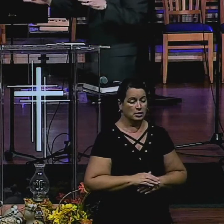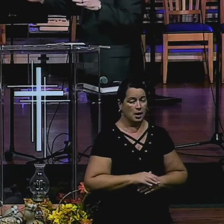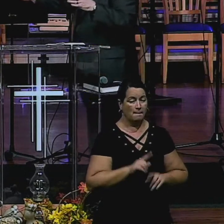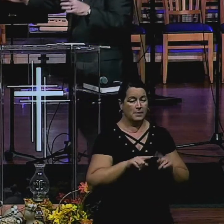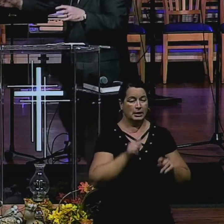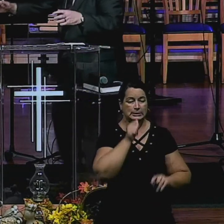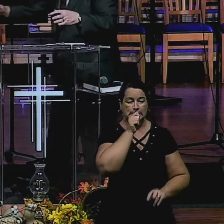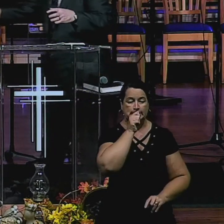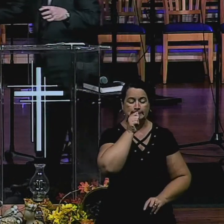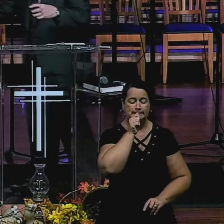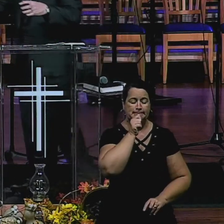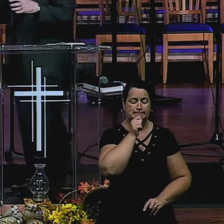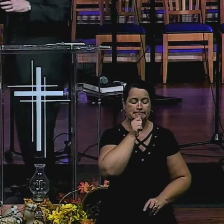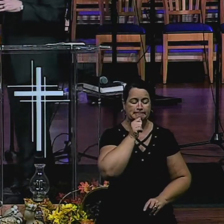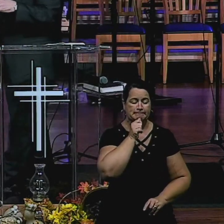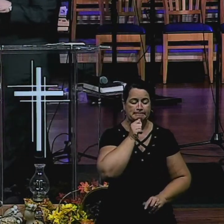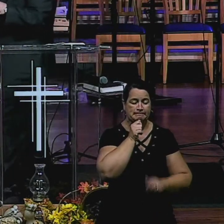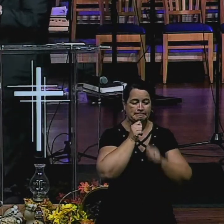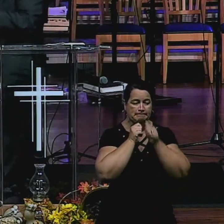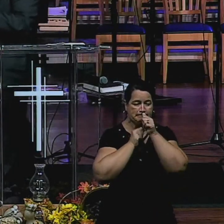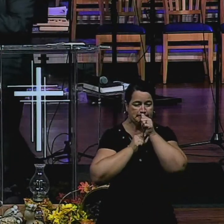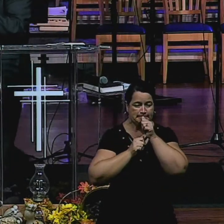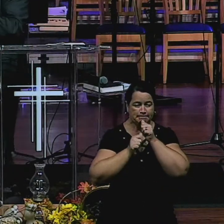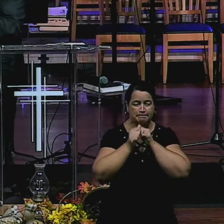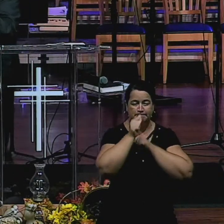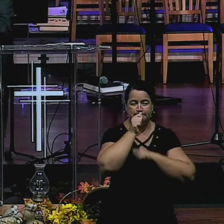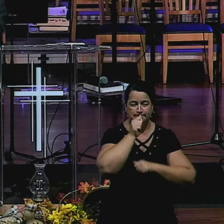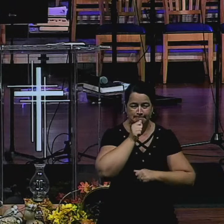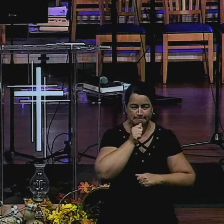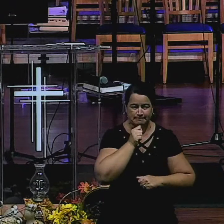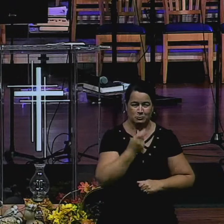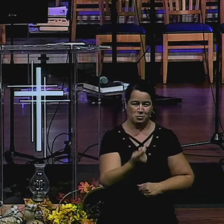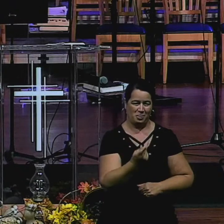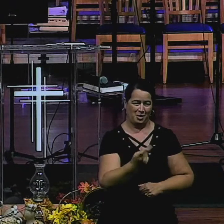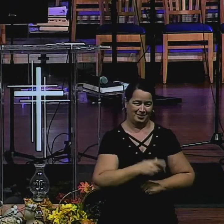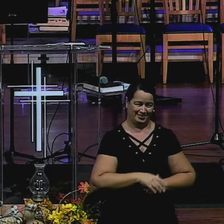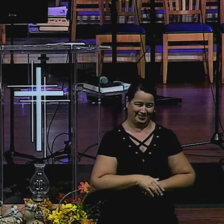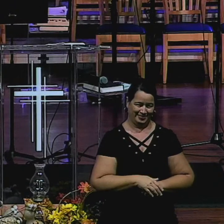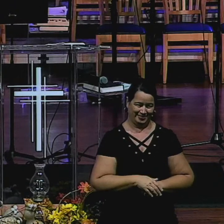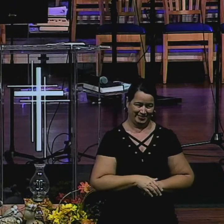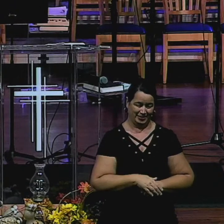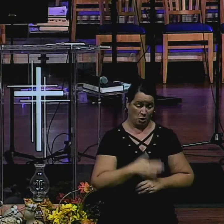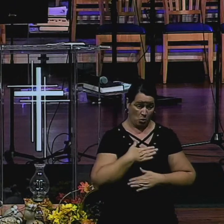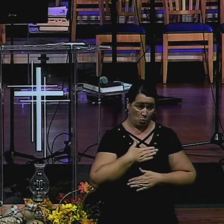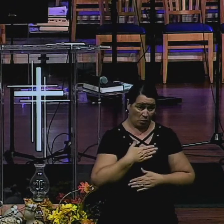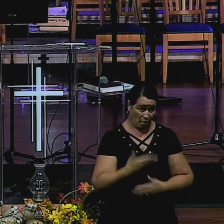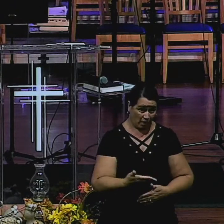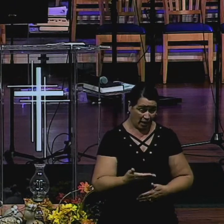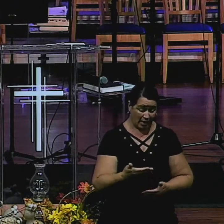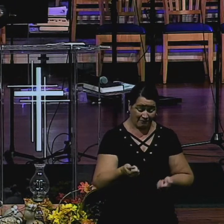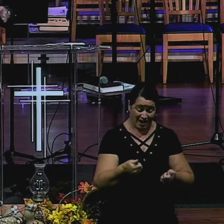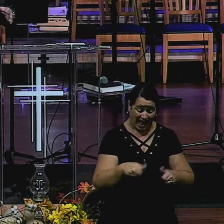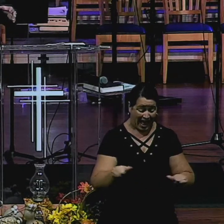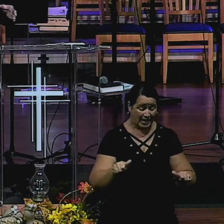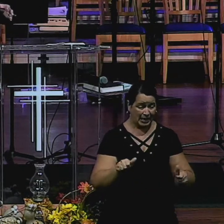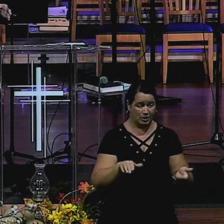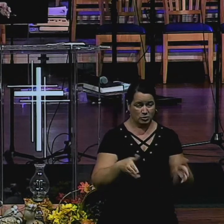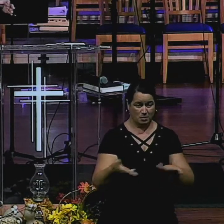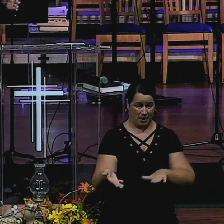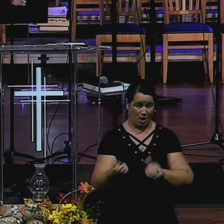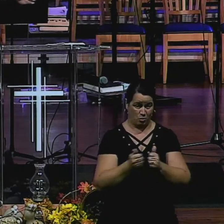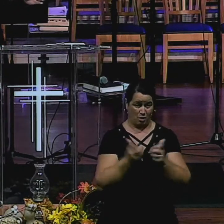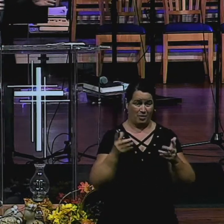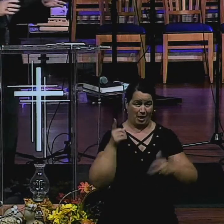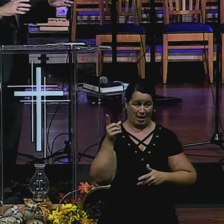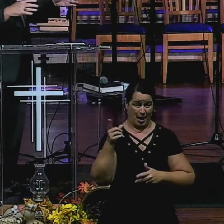long suffering to usward. Here's what the Bible says, not willing for any to perish, but